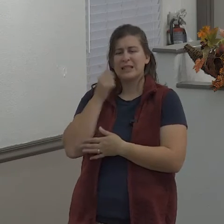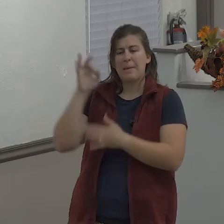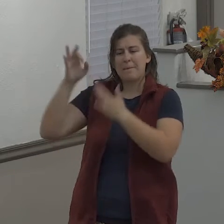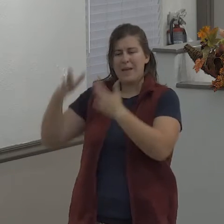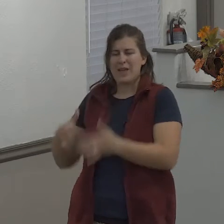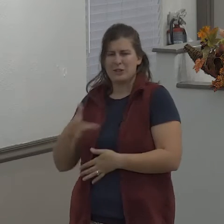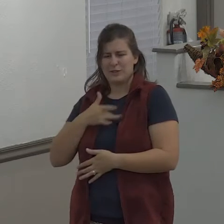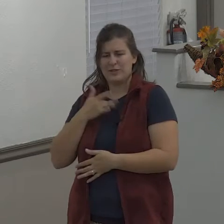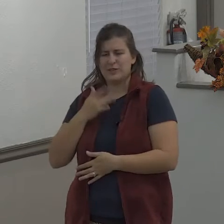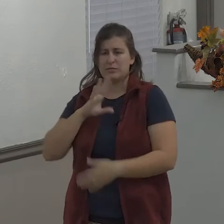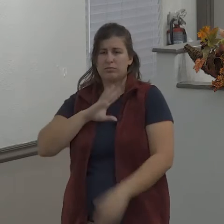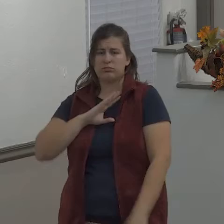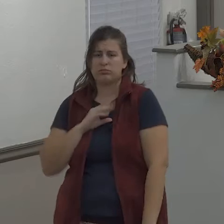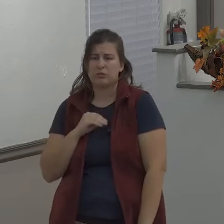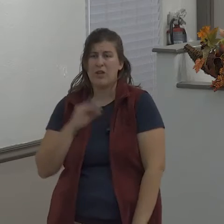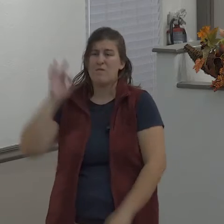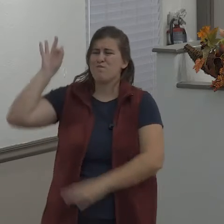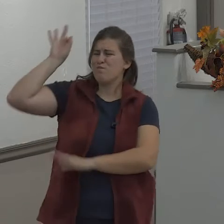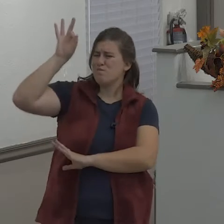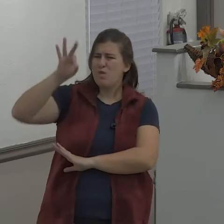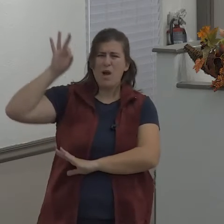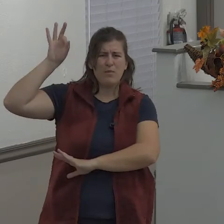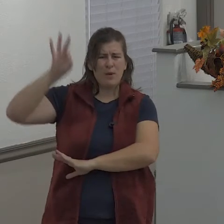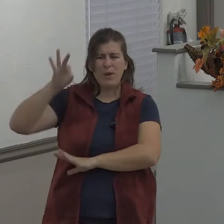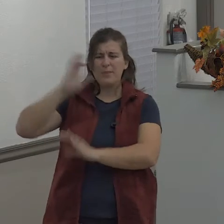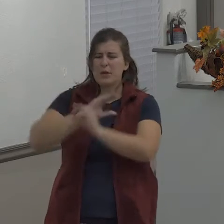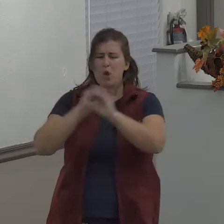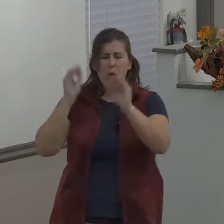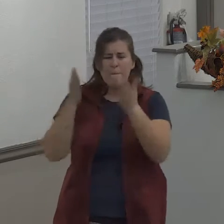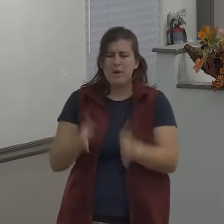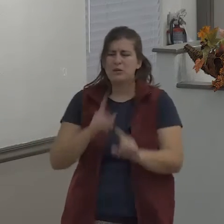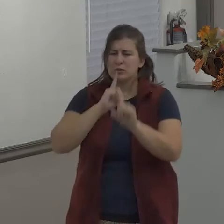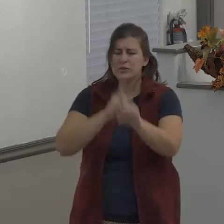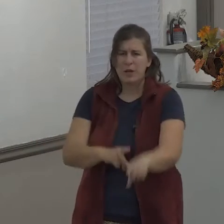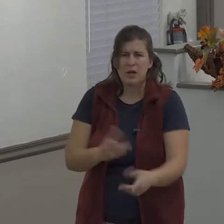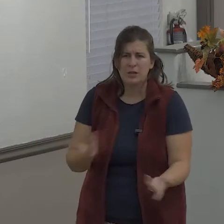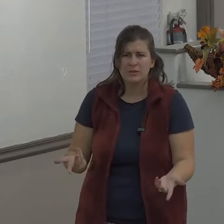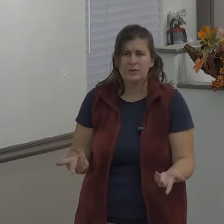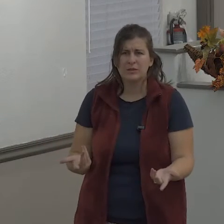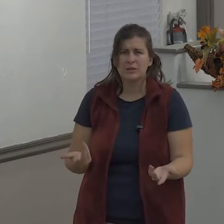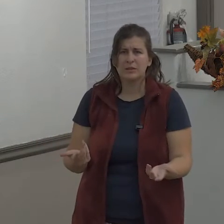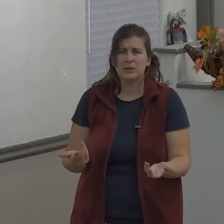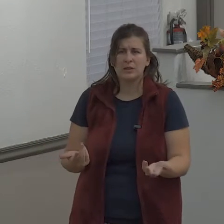he's discouraged because he preaches his heart out and nobody goes to the altar.